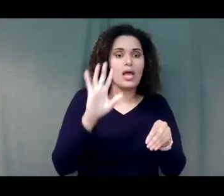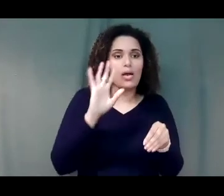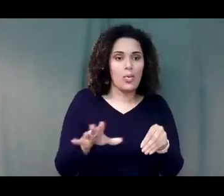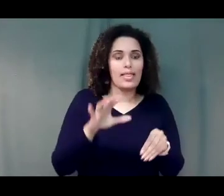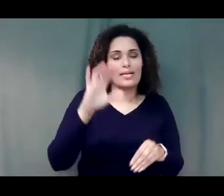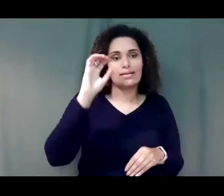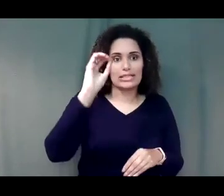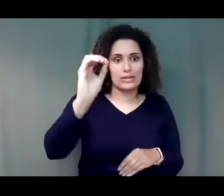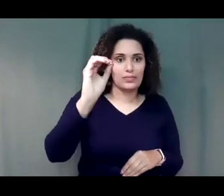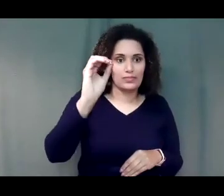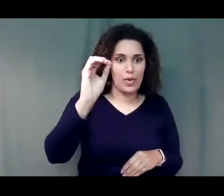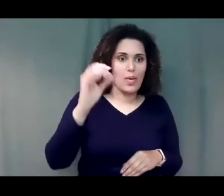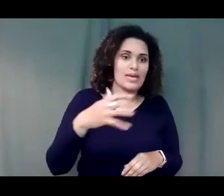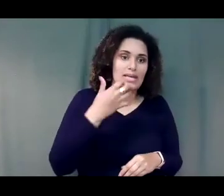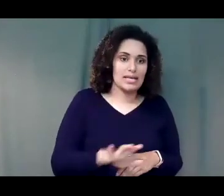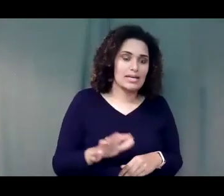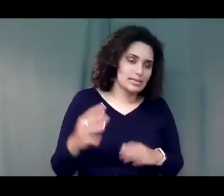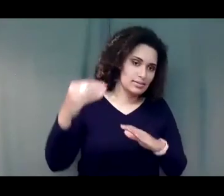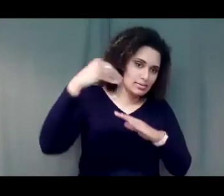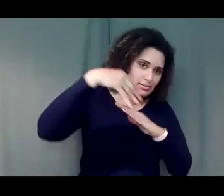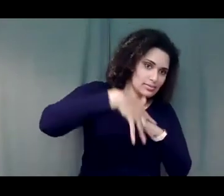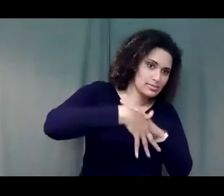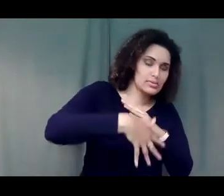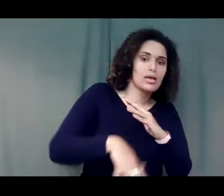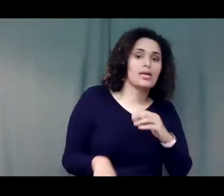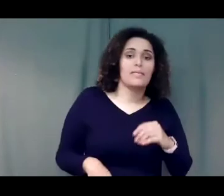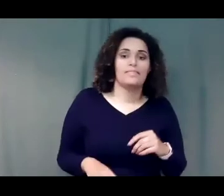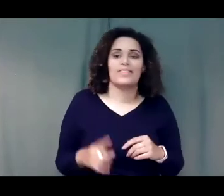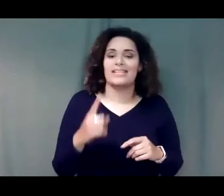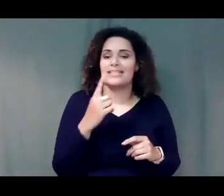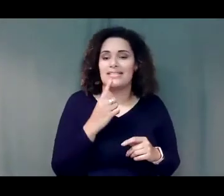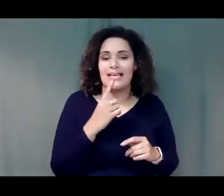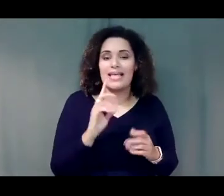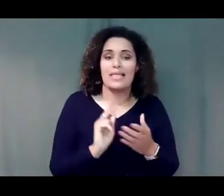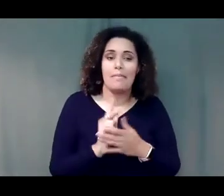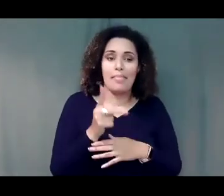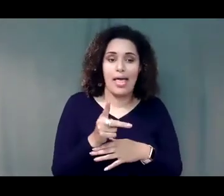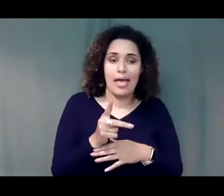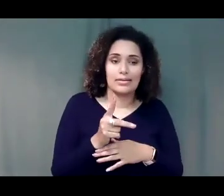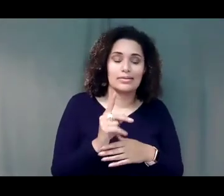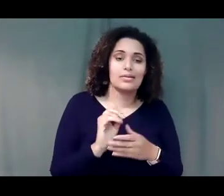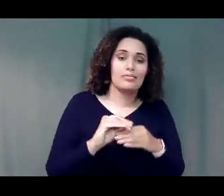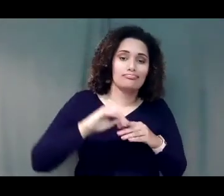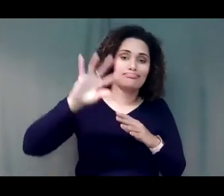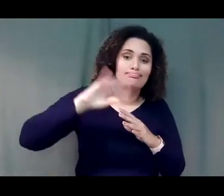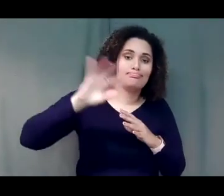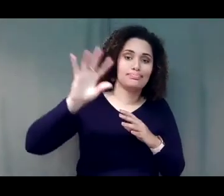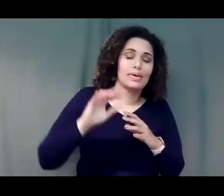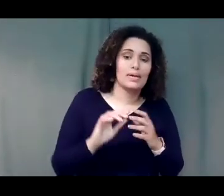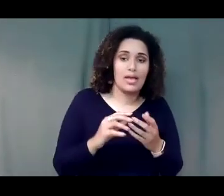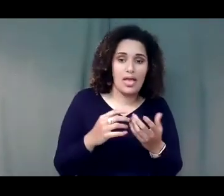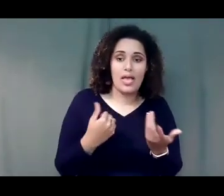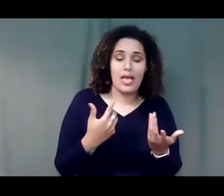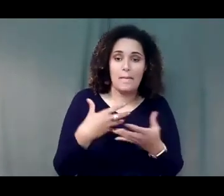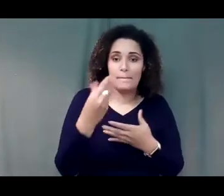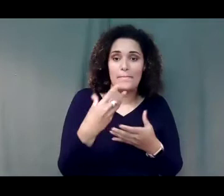heat and none of it comes through to you. The claim is that the plants, as they respire water, actually pull heat out of the